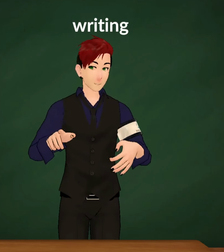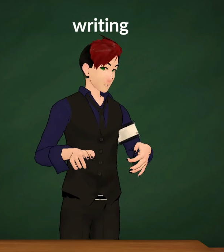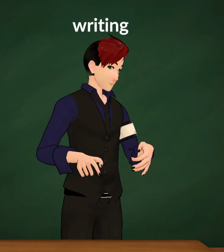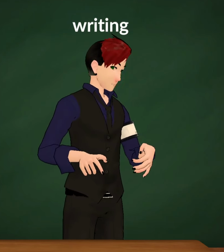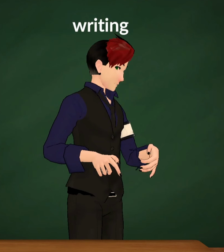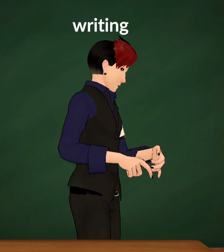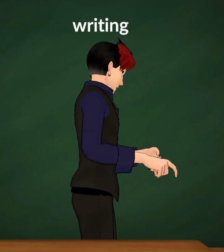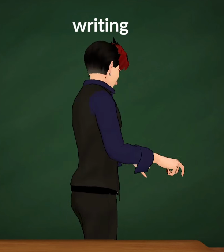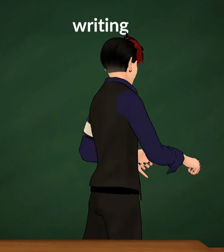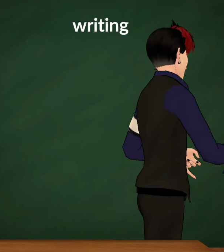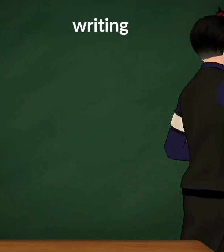ASL. So,